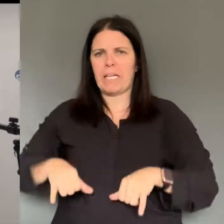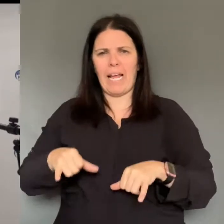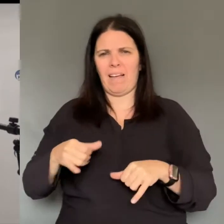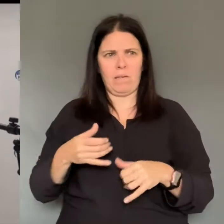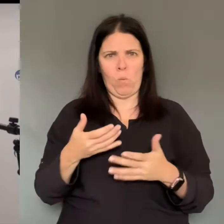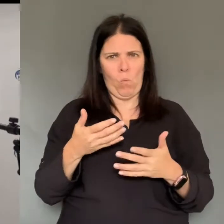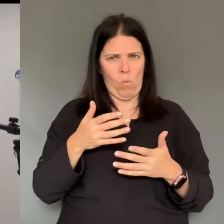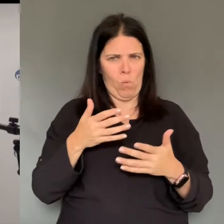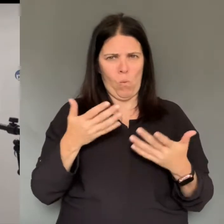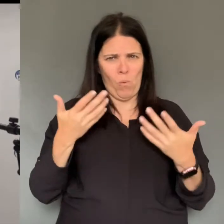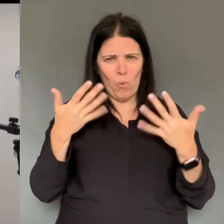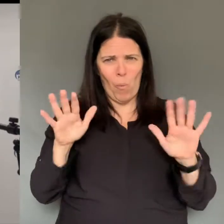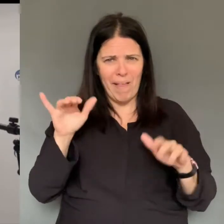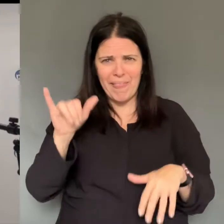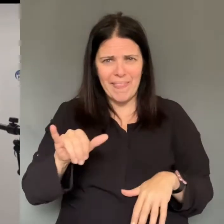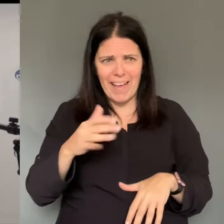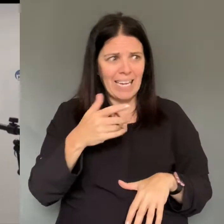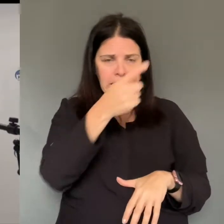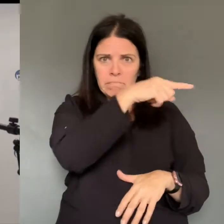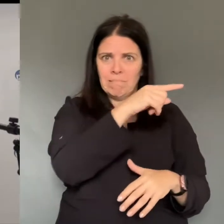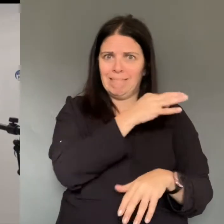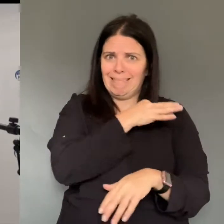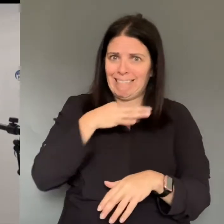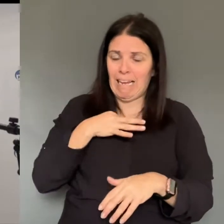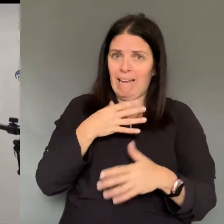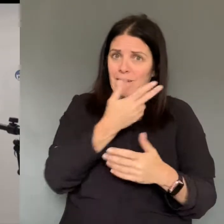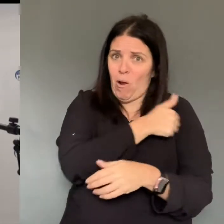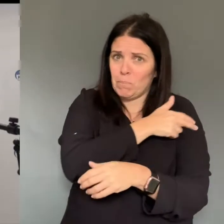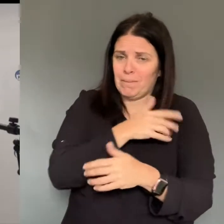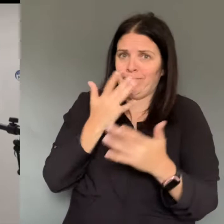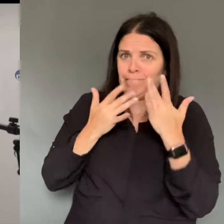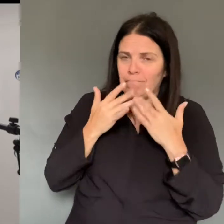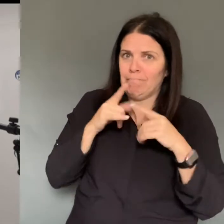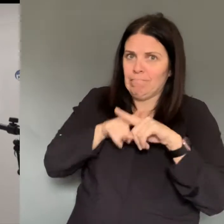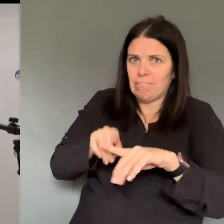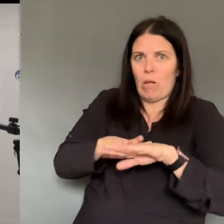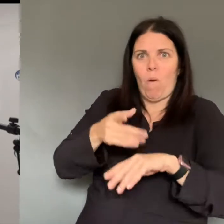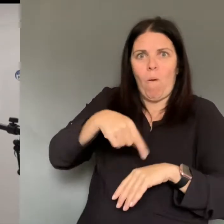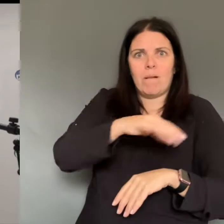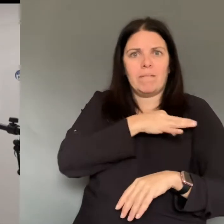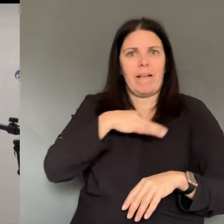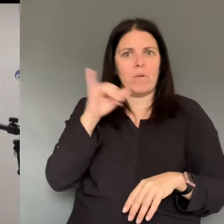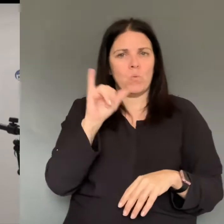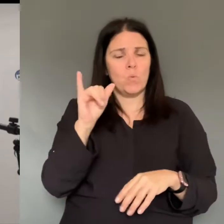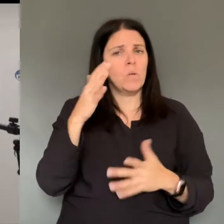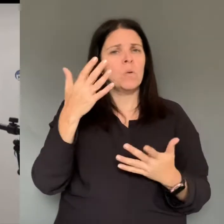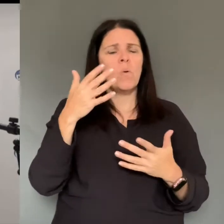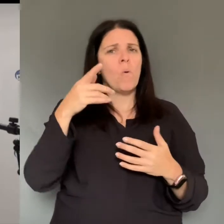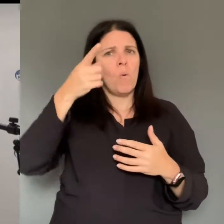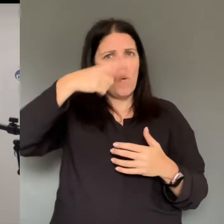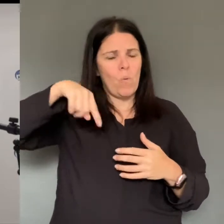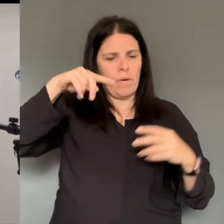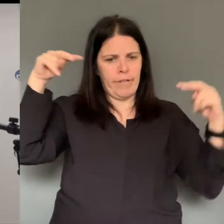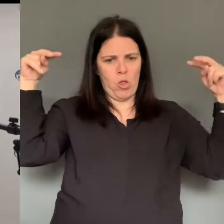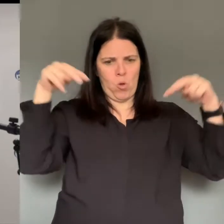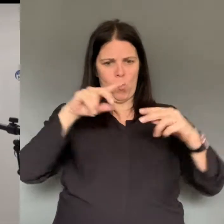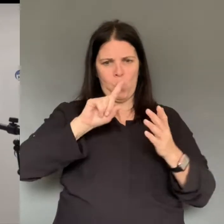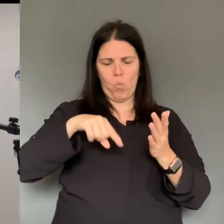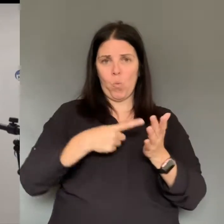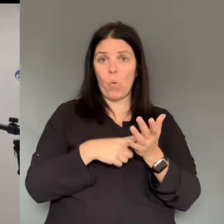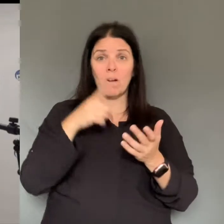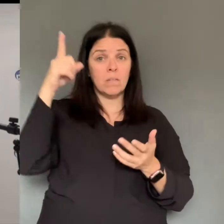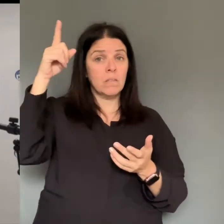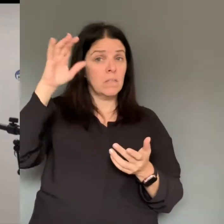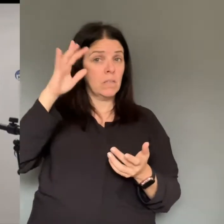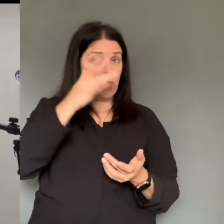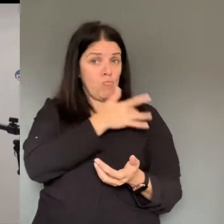complicated than just putting an outright ban and saying that nobody's traveling. I think we need to look at range of